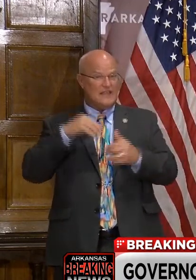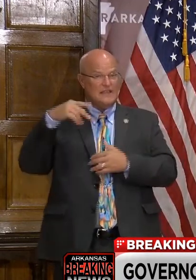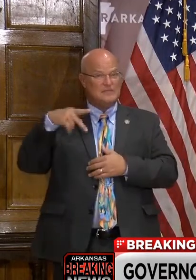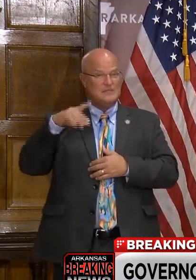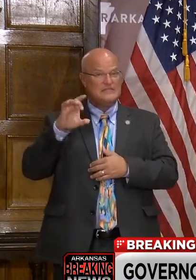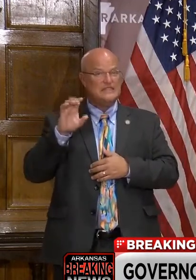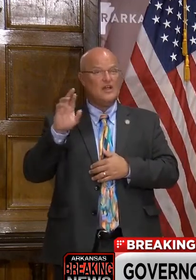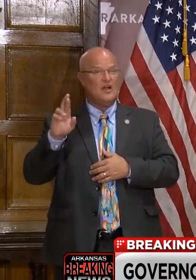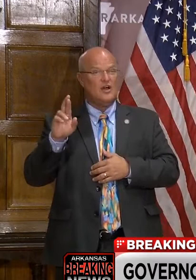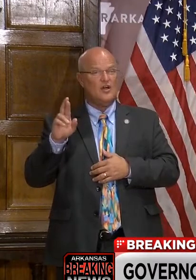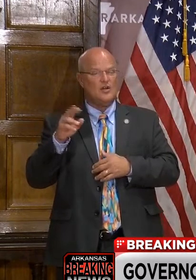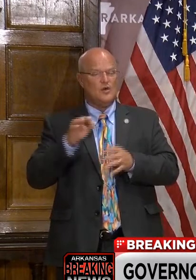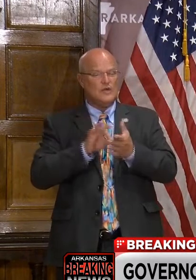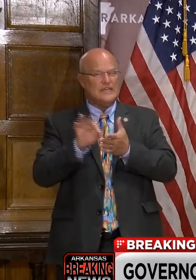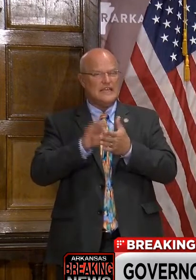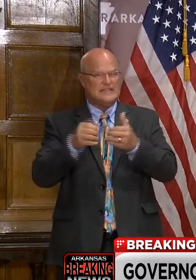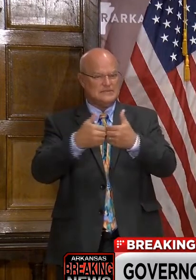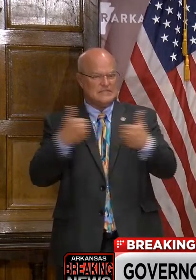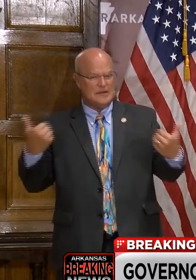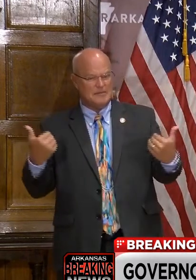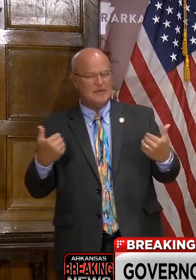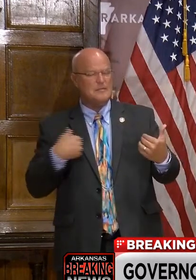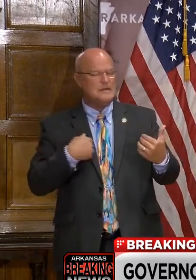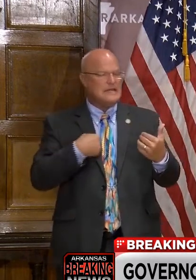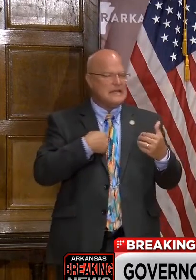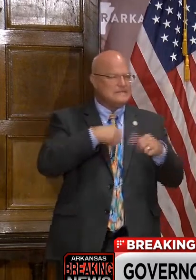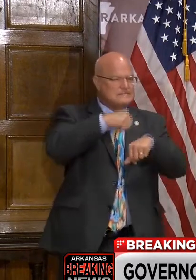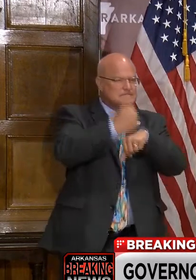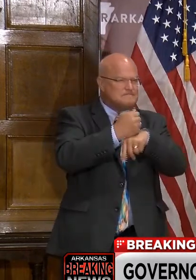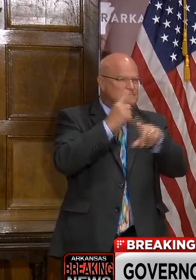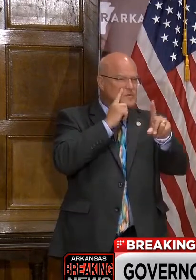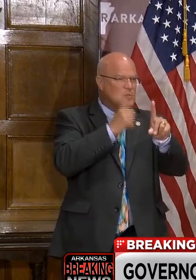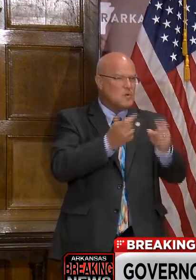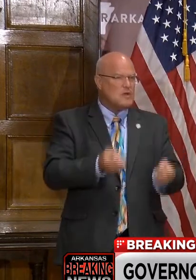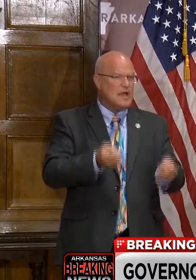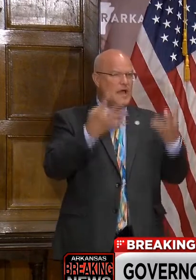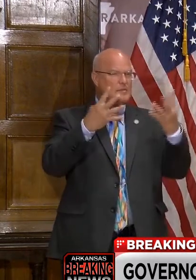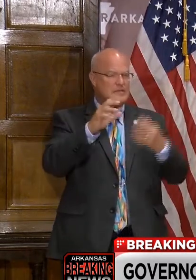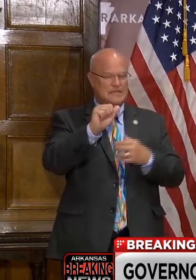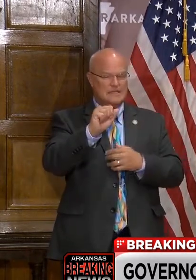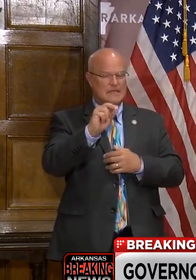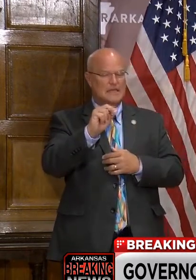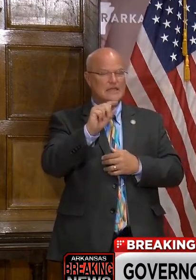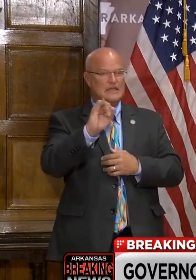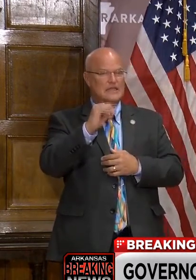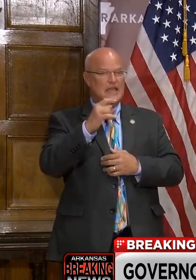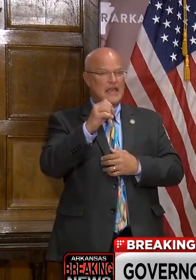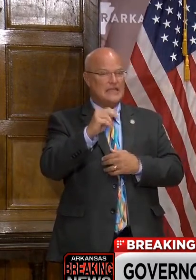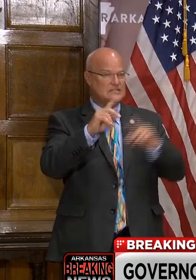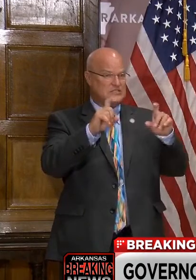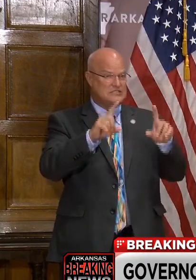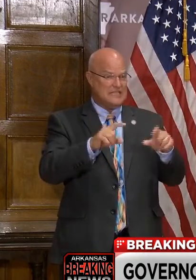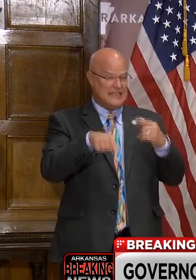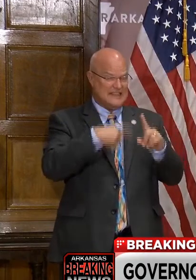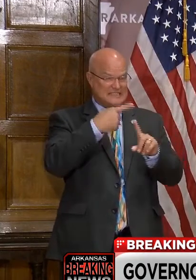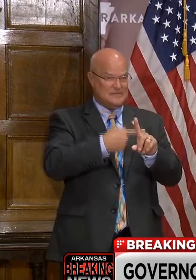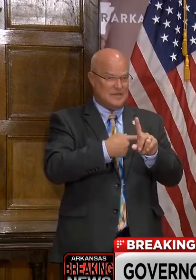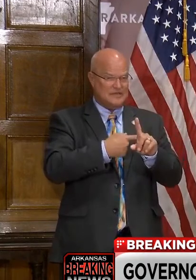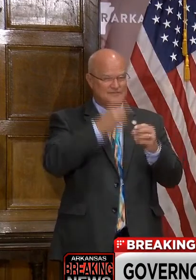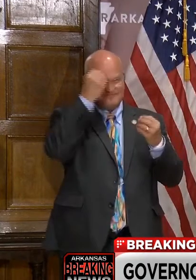separately. But I did set a goal as to how many antigen tests we can do this month, and I wanted to report on that